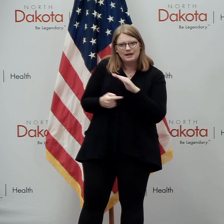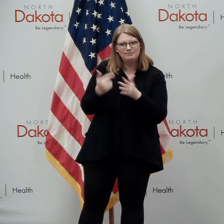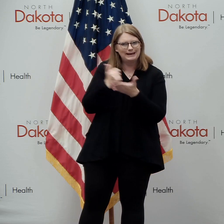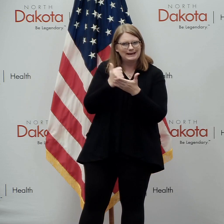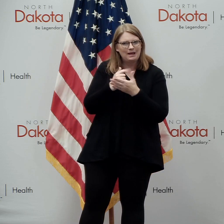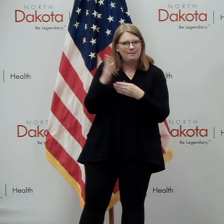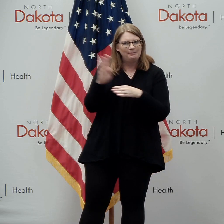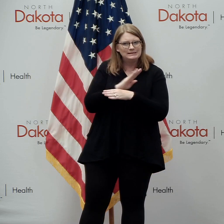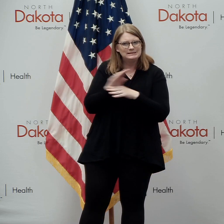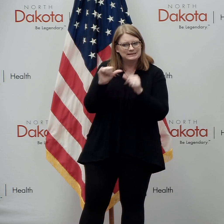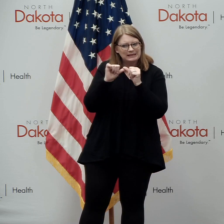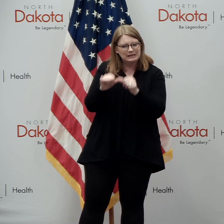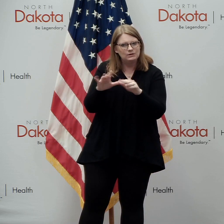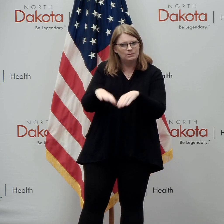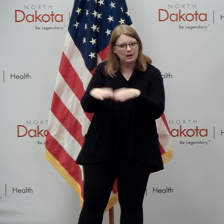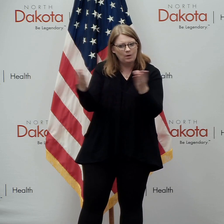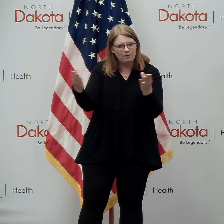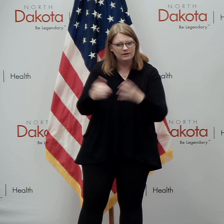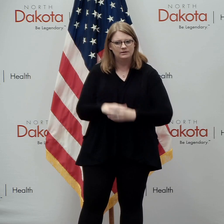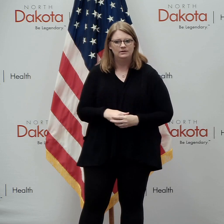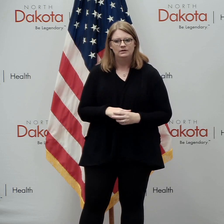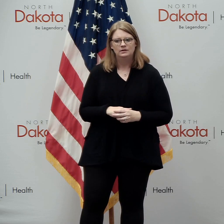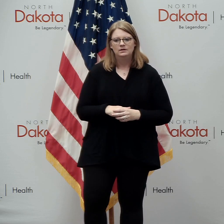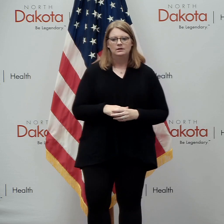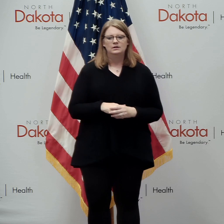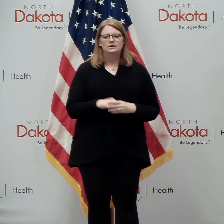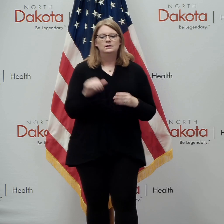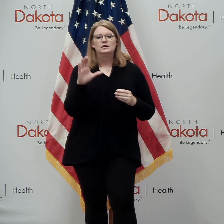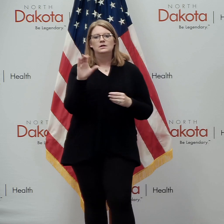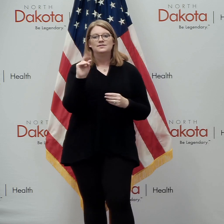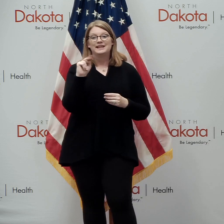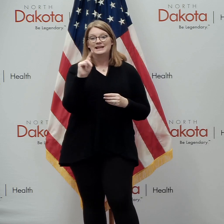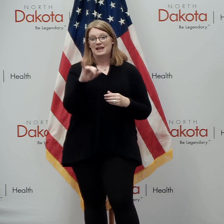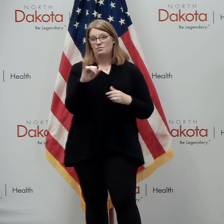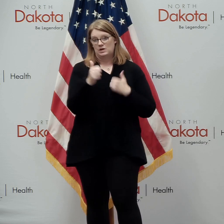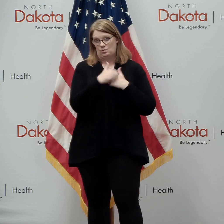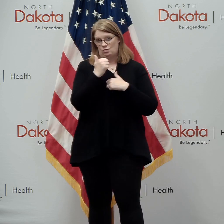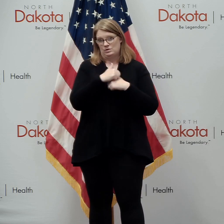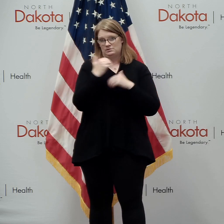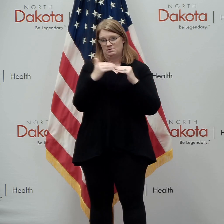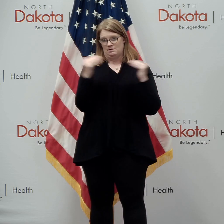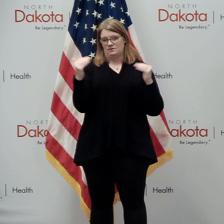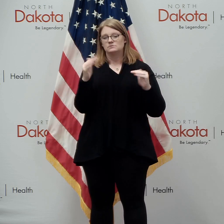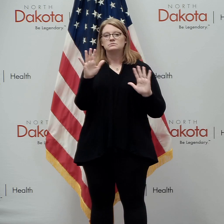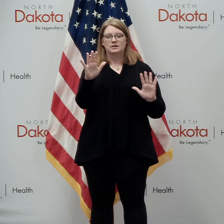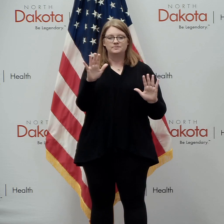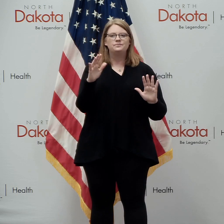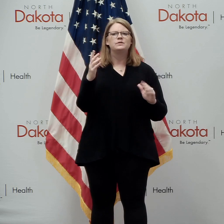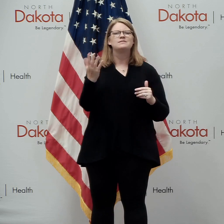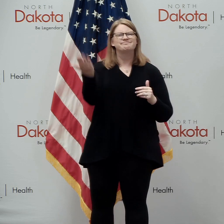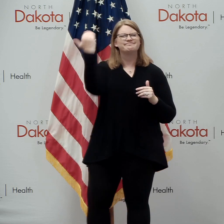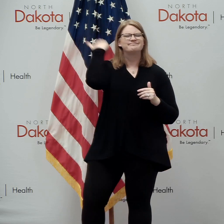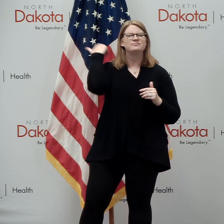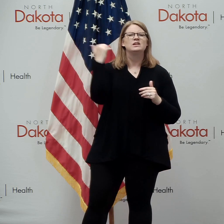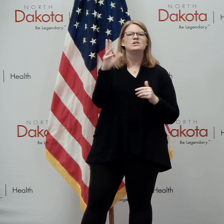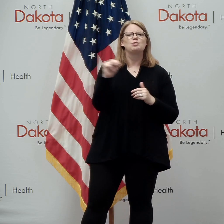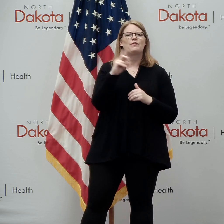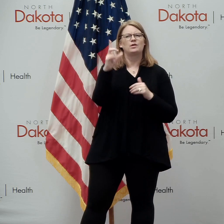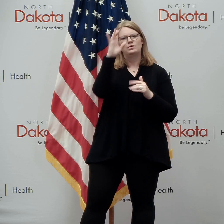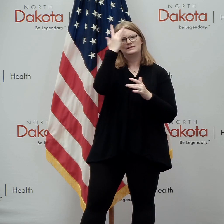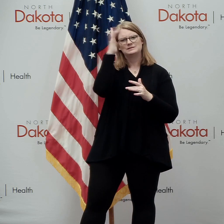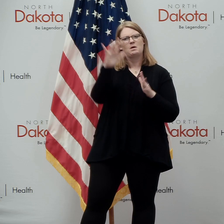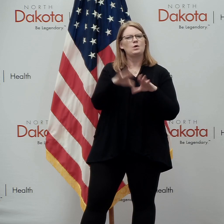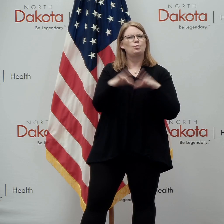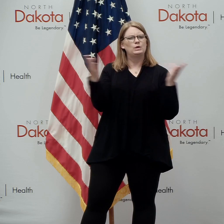Jumping ahead to the county risk levels, as you recall, when we launched our North Dakota Smart Restart Plan back